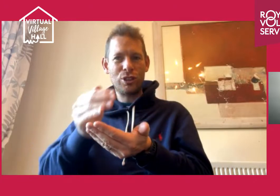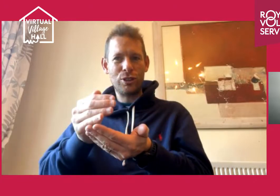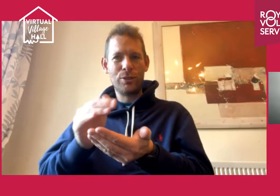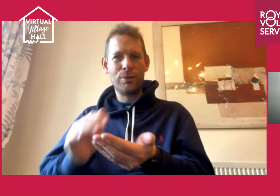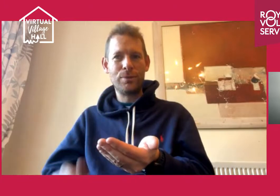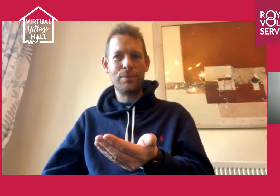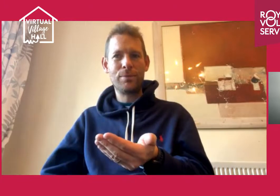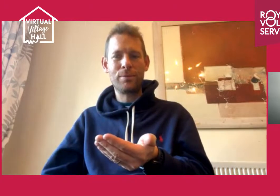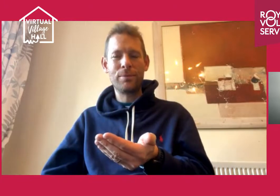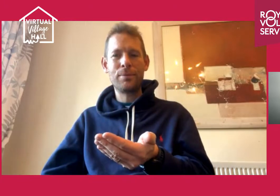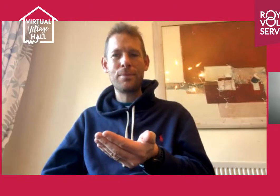Hamster.